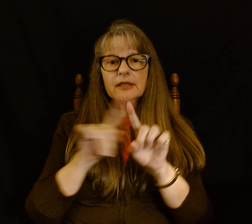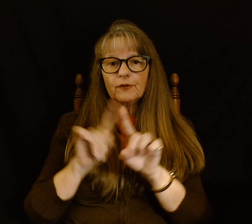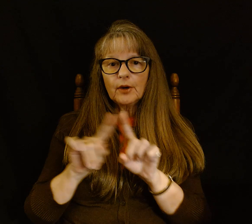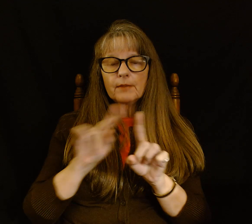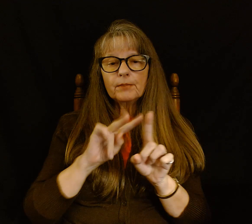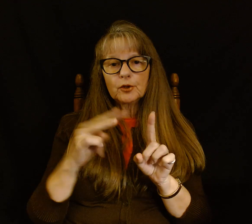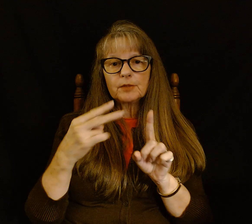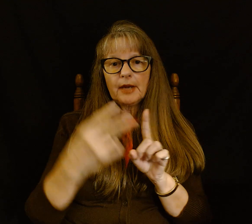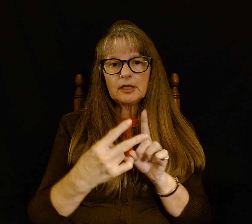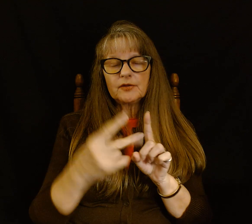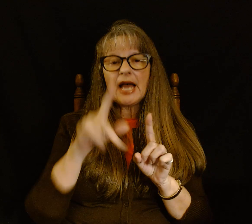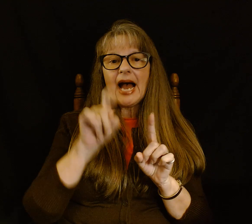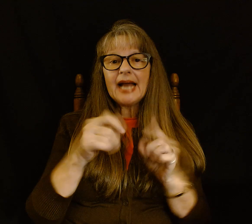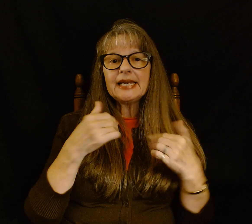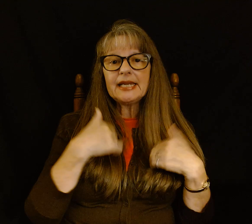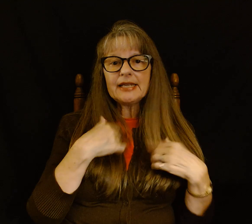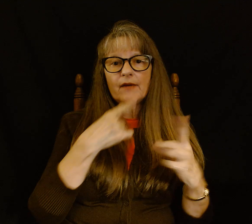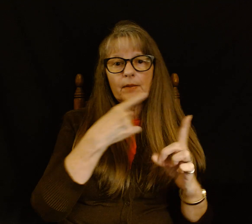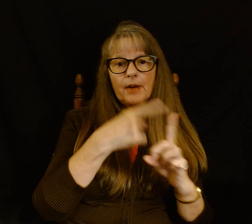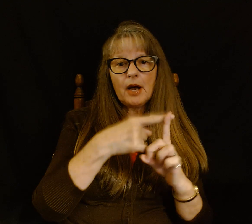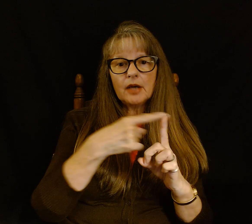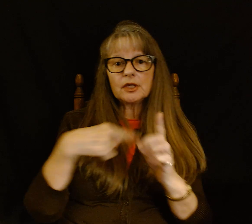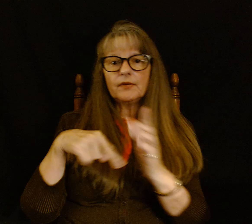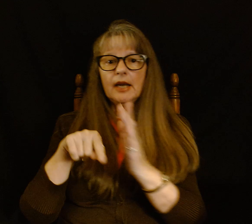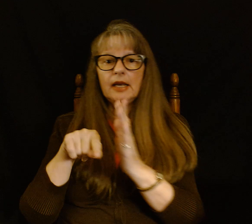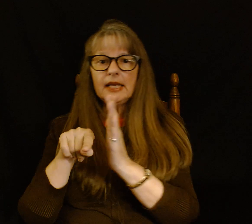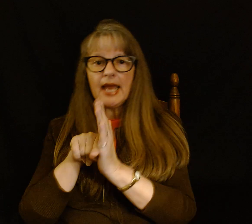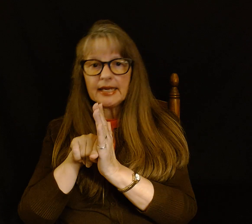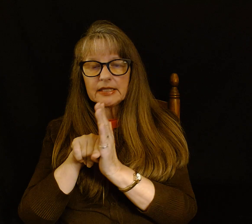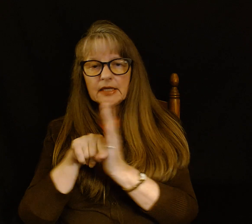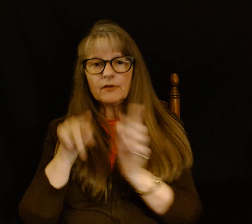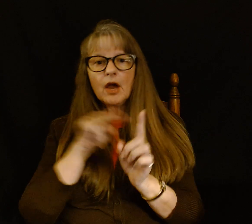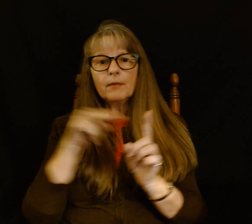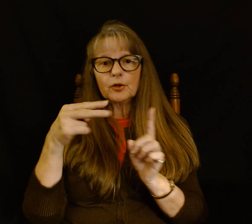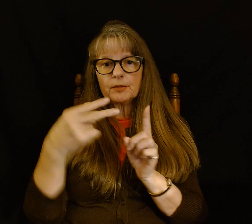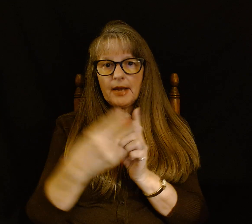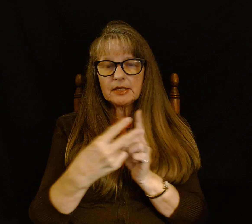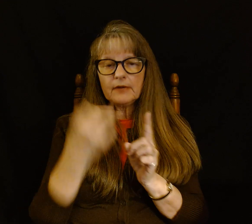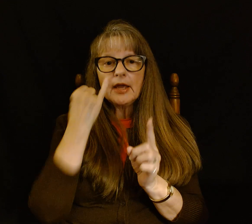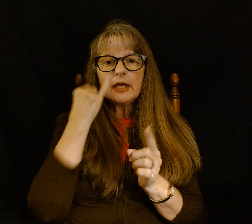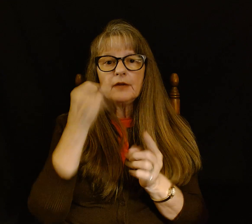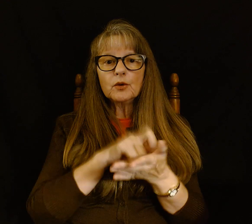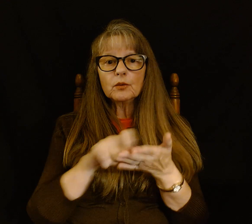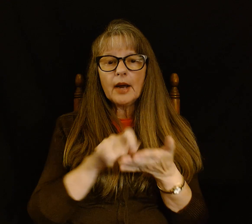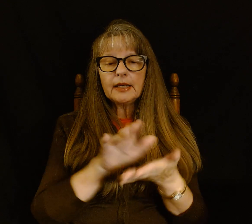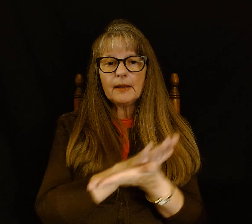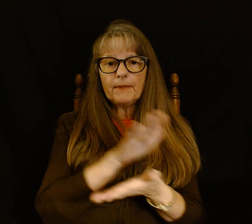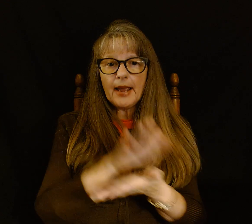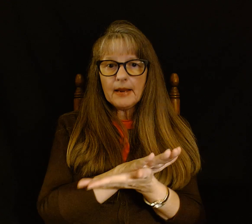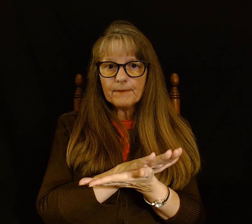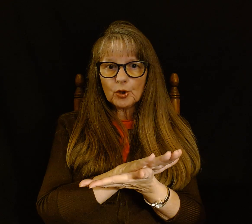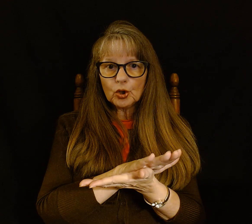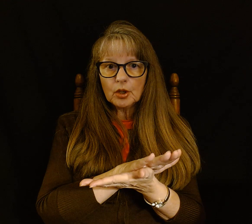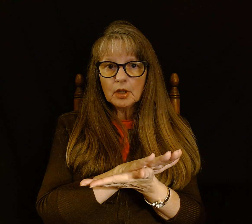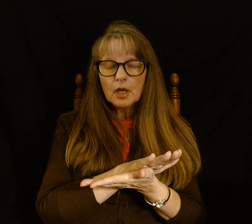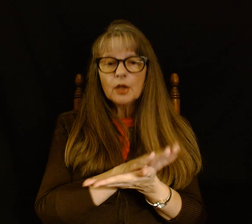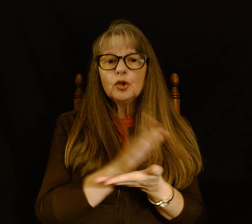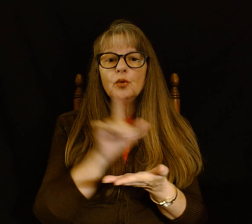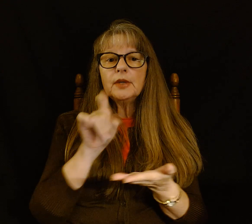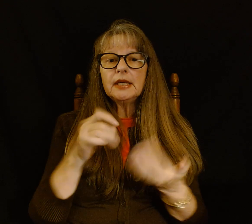different perspectives. I need to have a positive and a negative perspective. If you were writing a paper, you would need